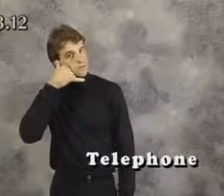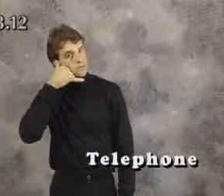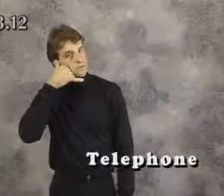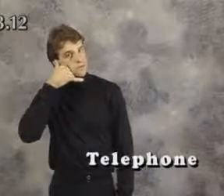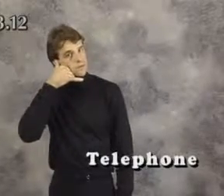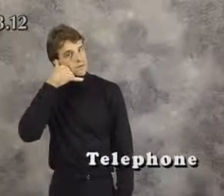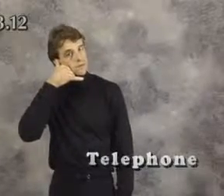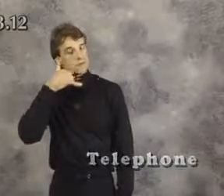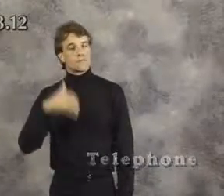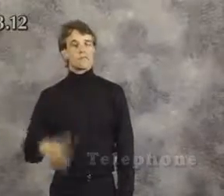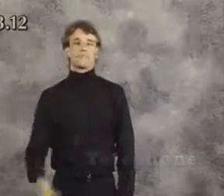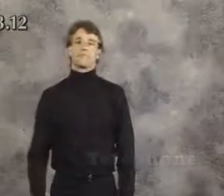telephone,